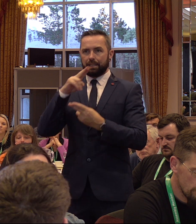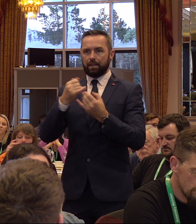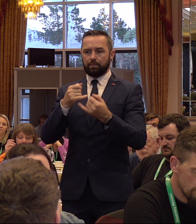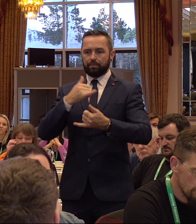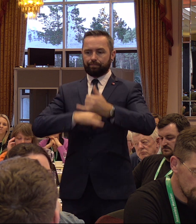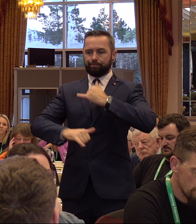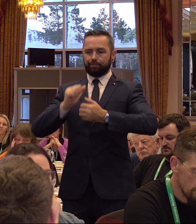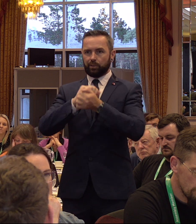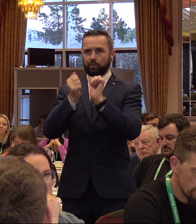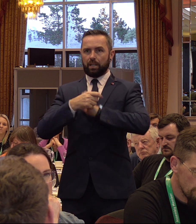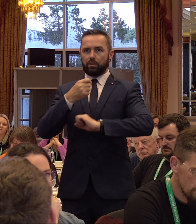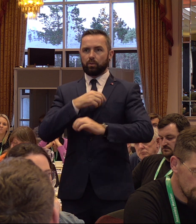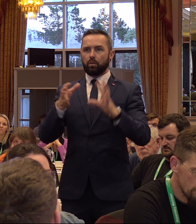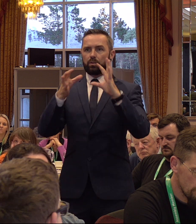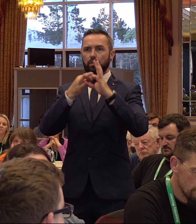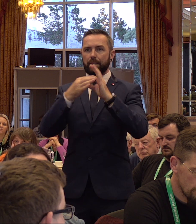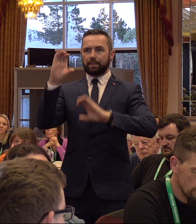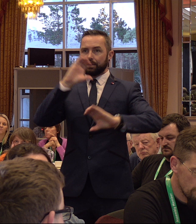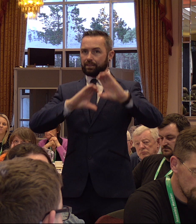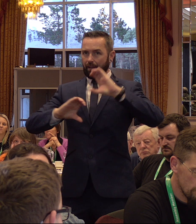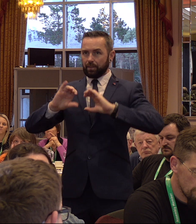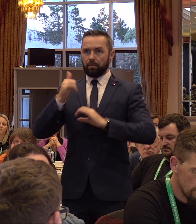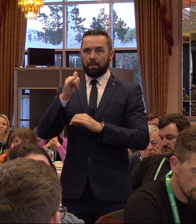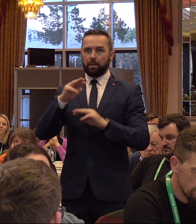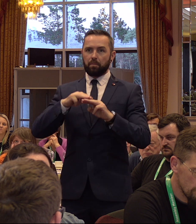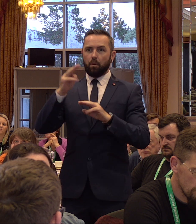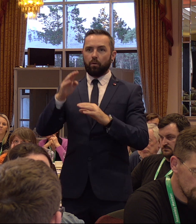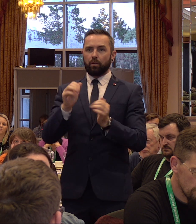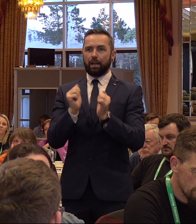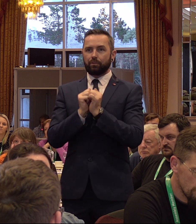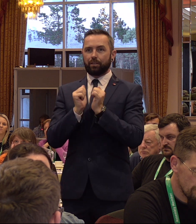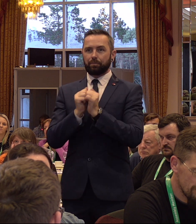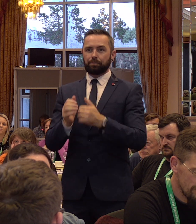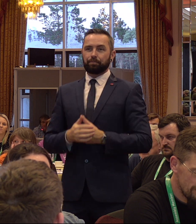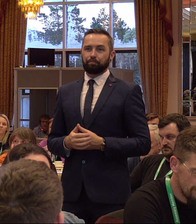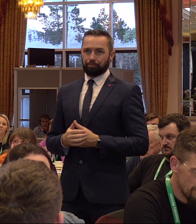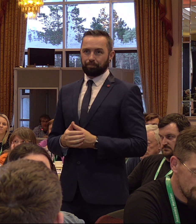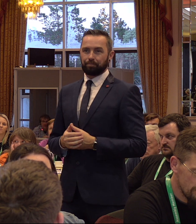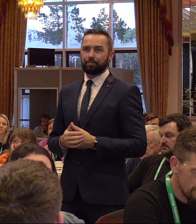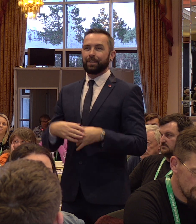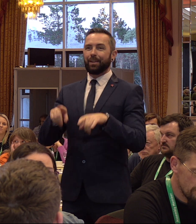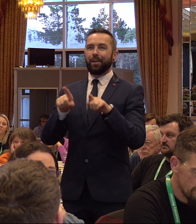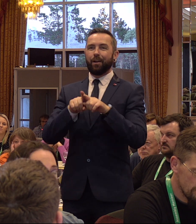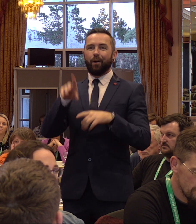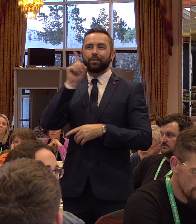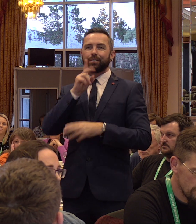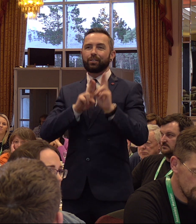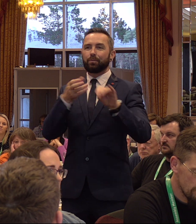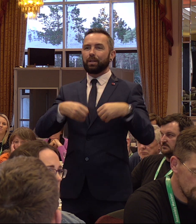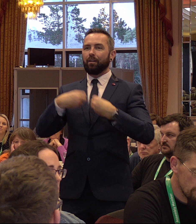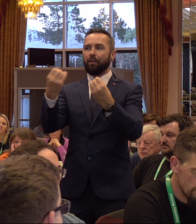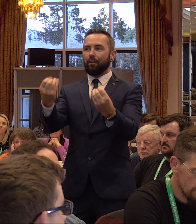many years ago as domestic science, maybe be a little bit more attractive. And also that girls should be